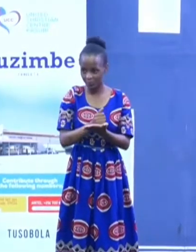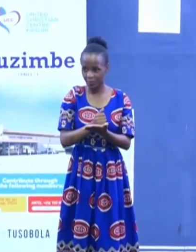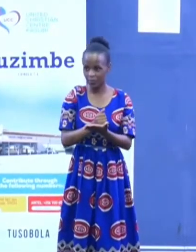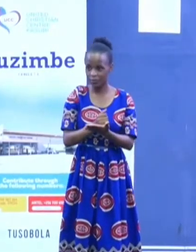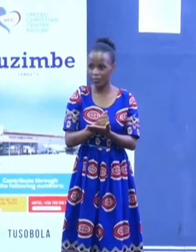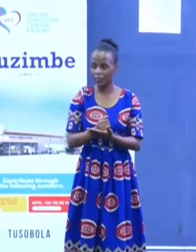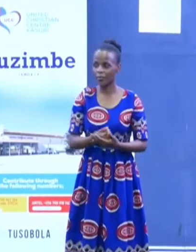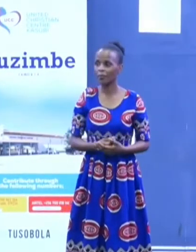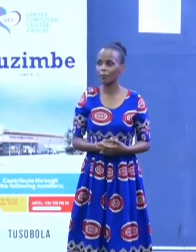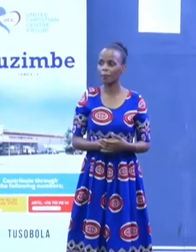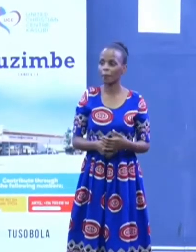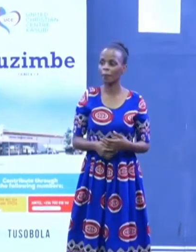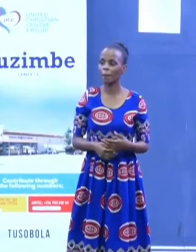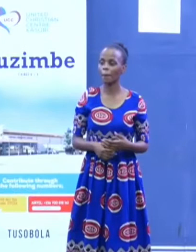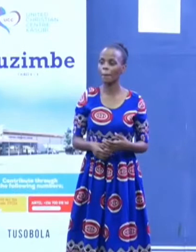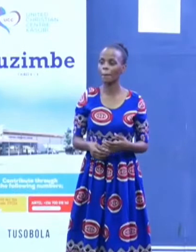tuvaawo tulyoke